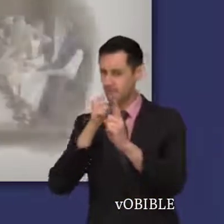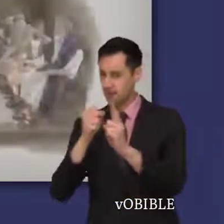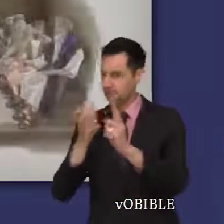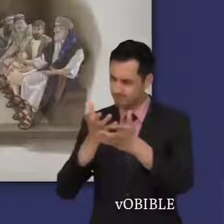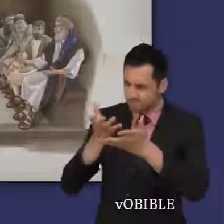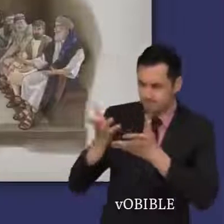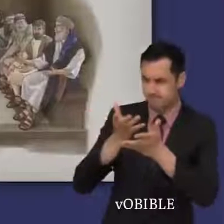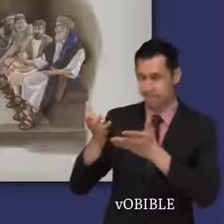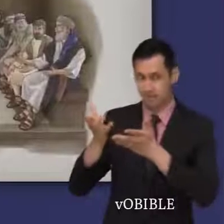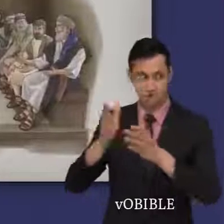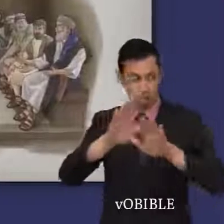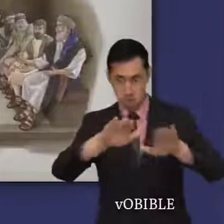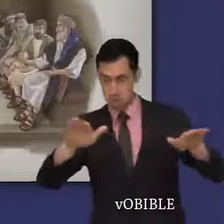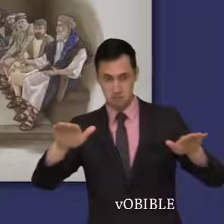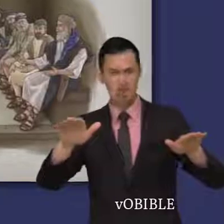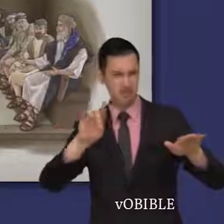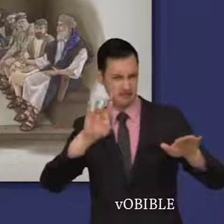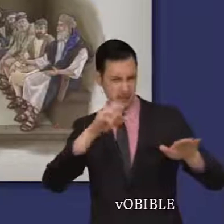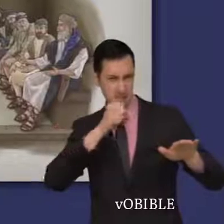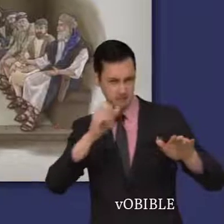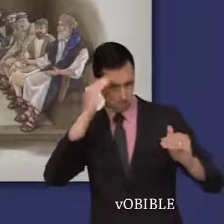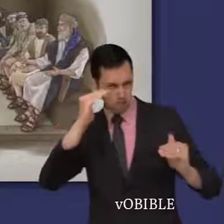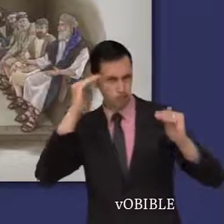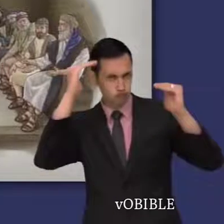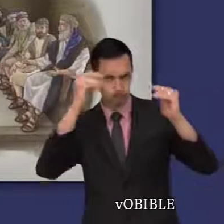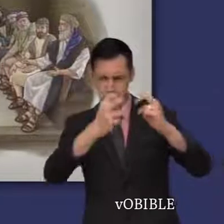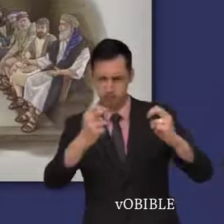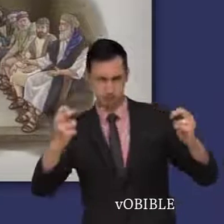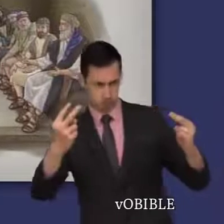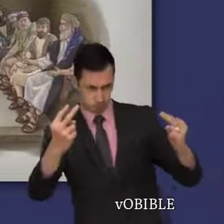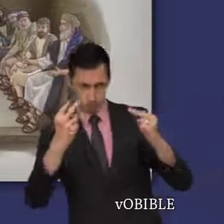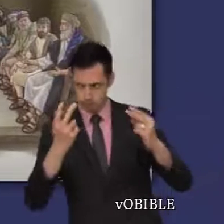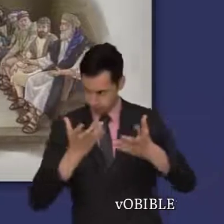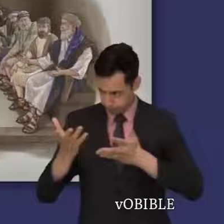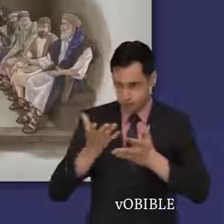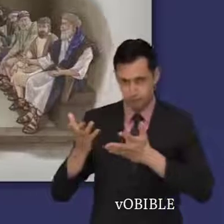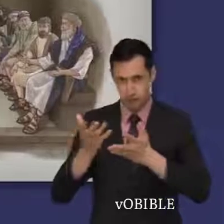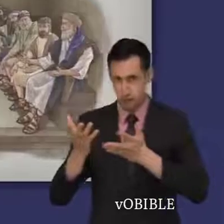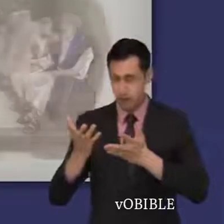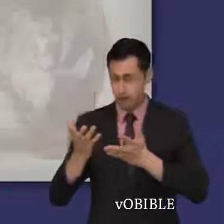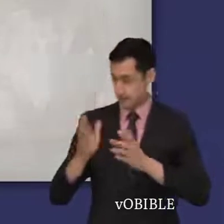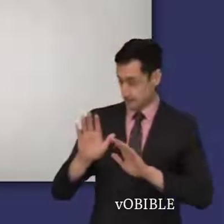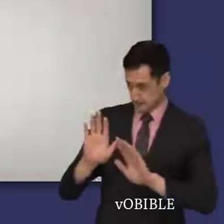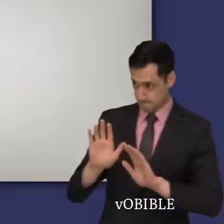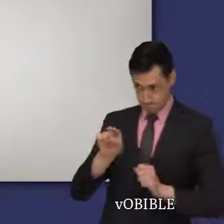When the relative, in the presence of 10 city elders, learns of his obligations, he declines to